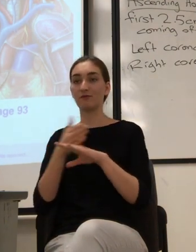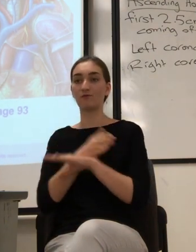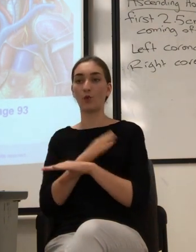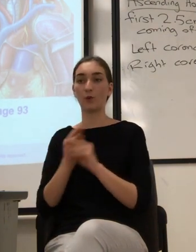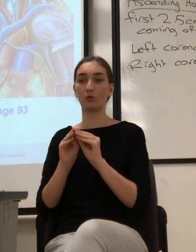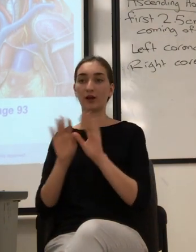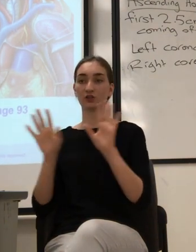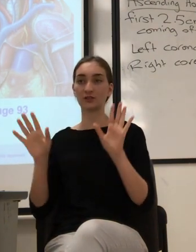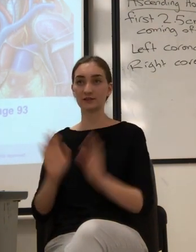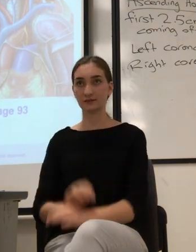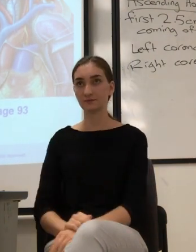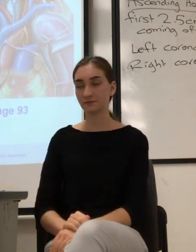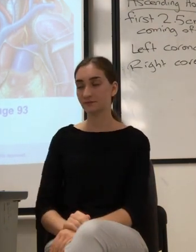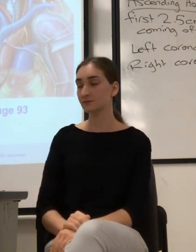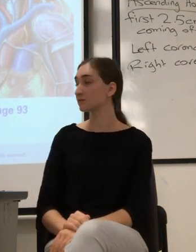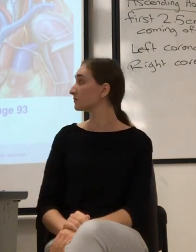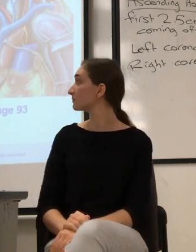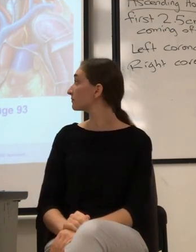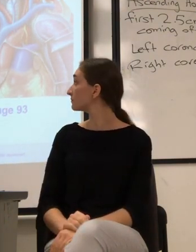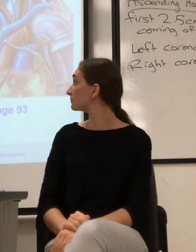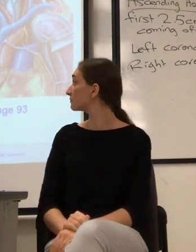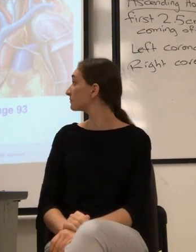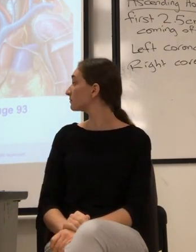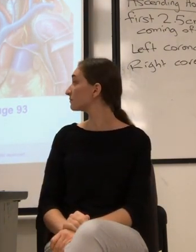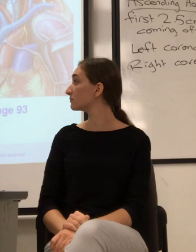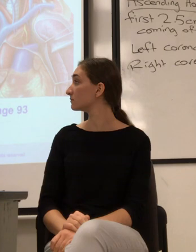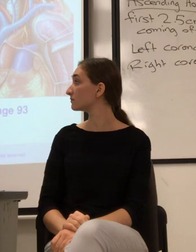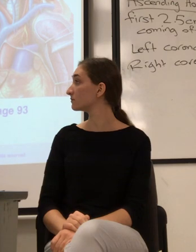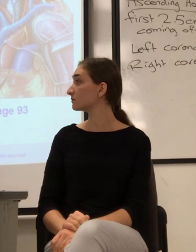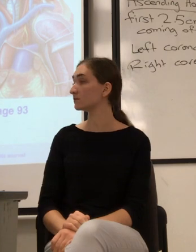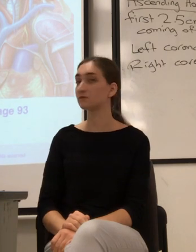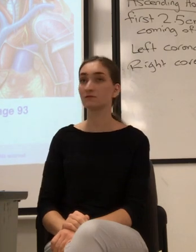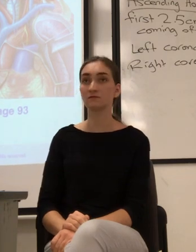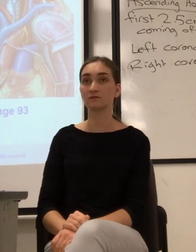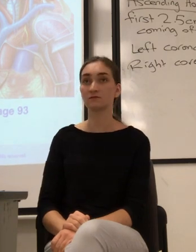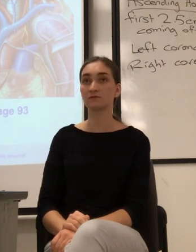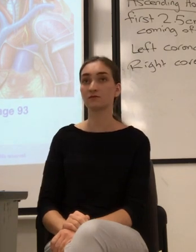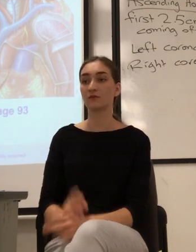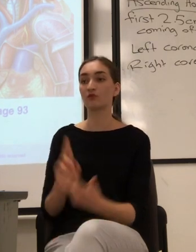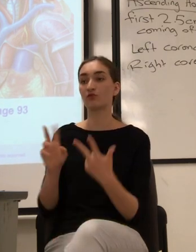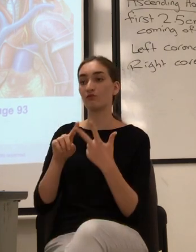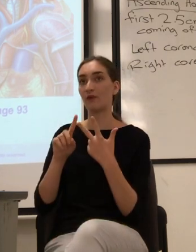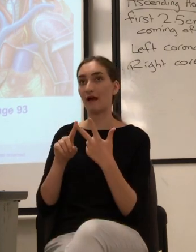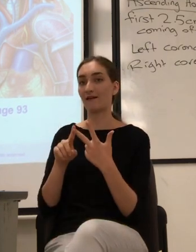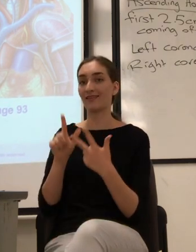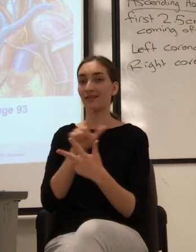branches, okay? So there's a difference from the left and the right side.